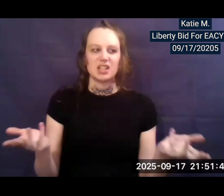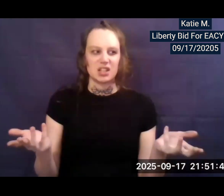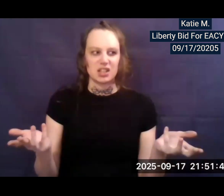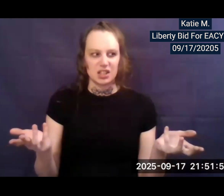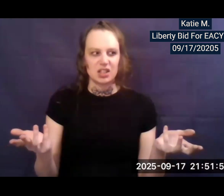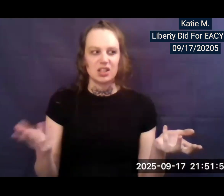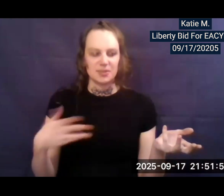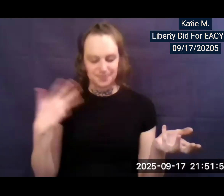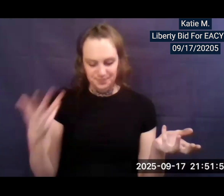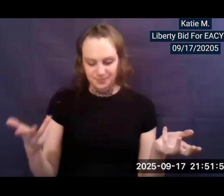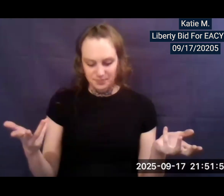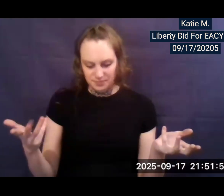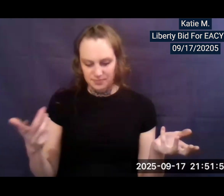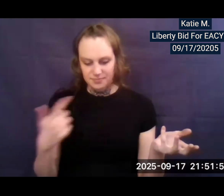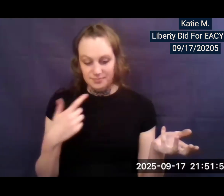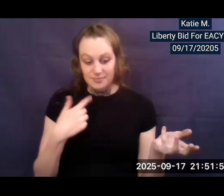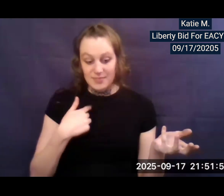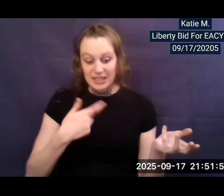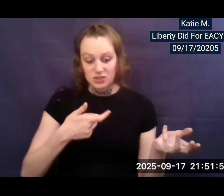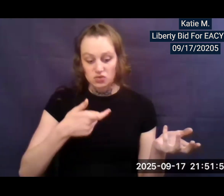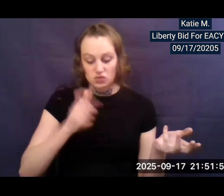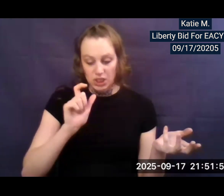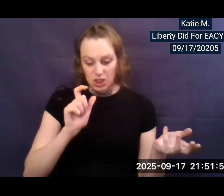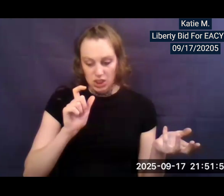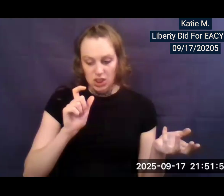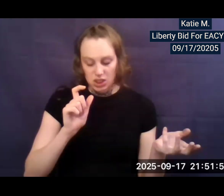like because eventually like my drinking